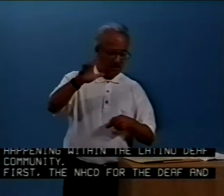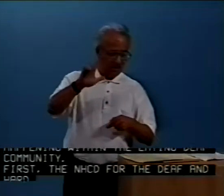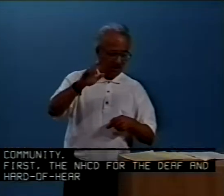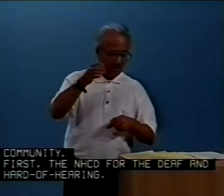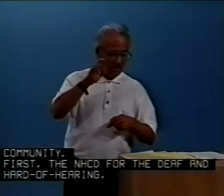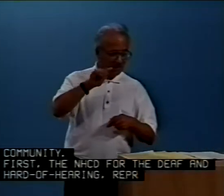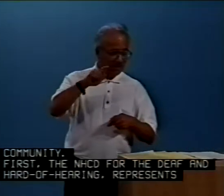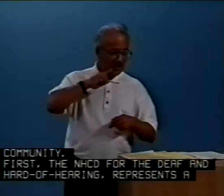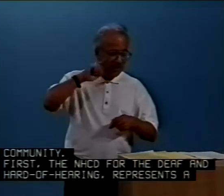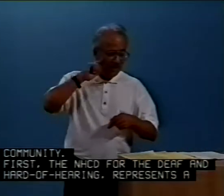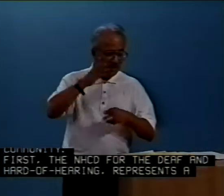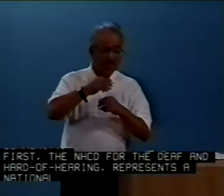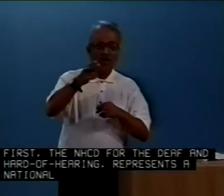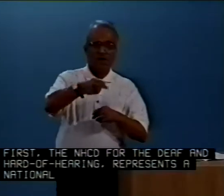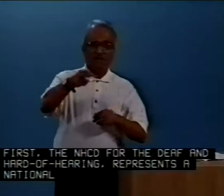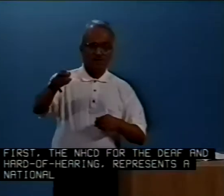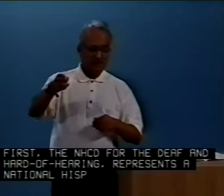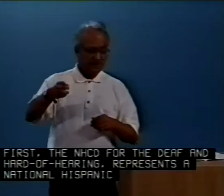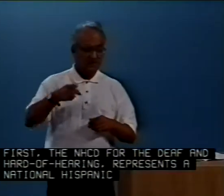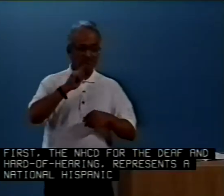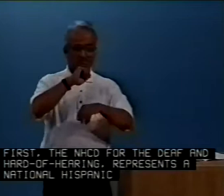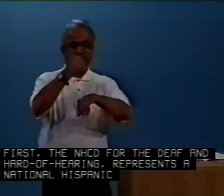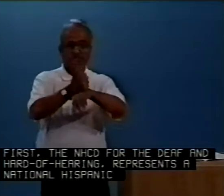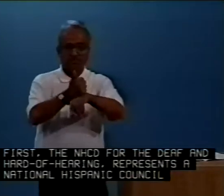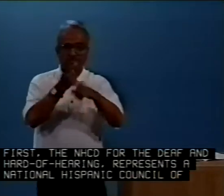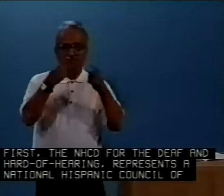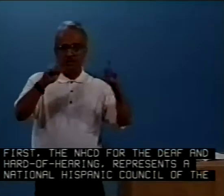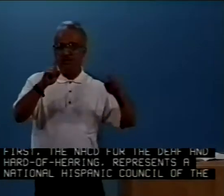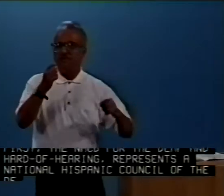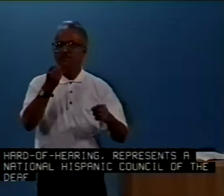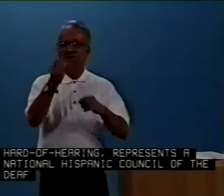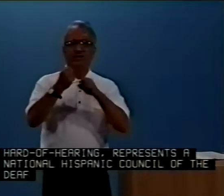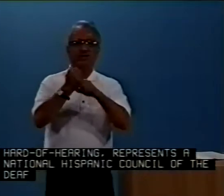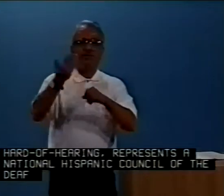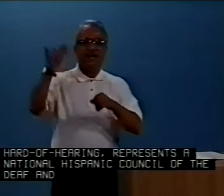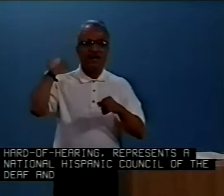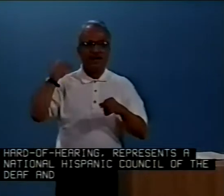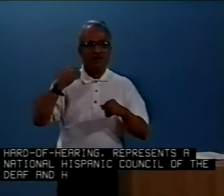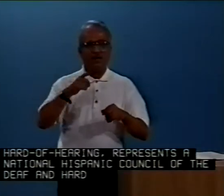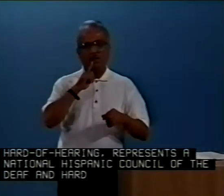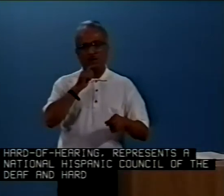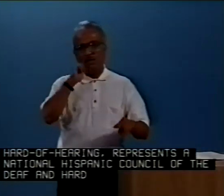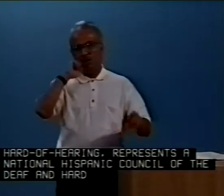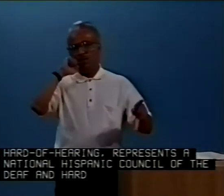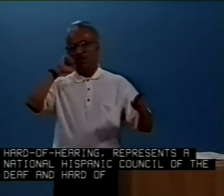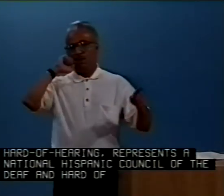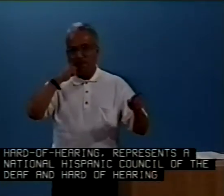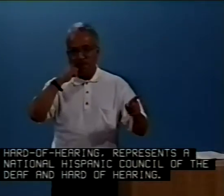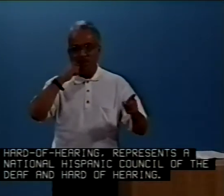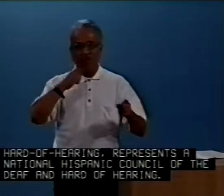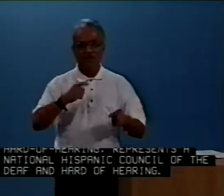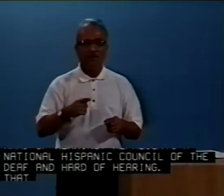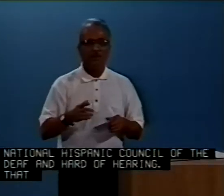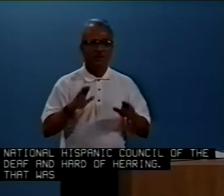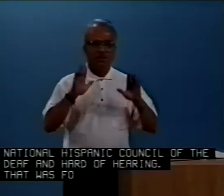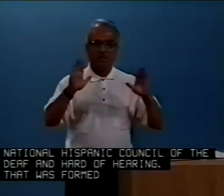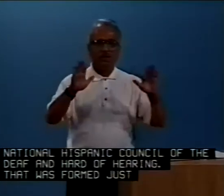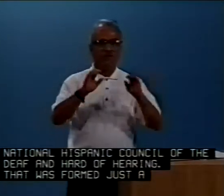Council of the Deaf and Hard of Hearing. That was formed just a few years ago, and it's a great organization.